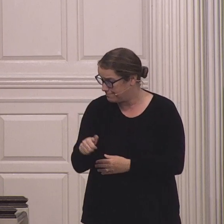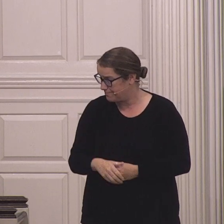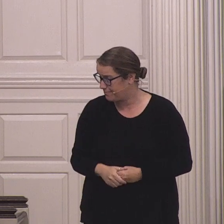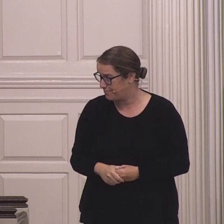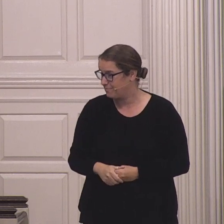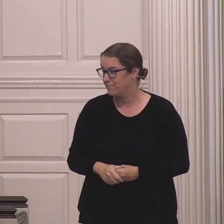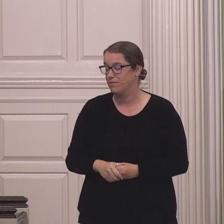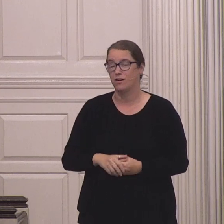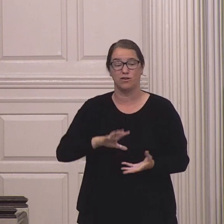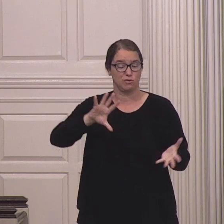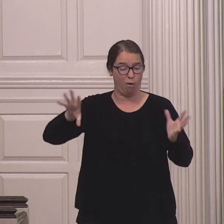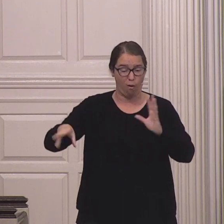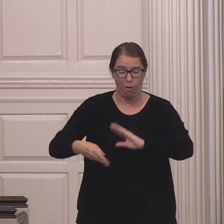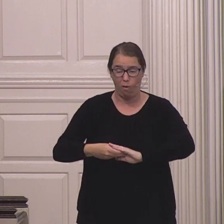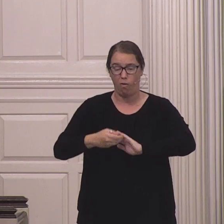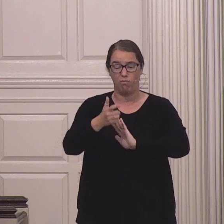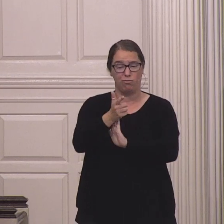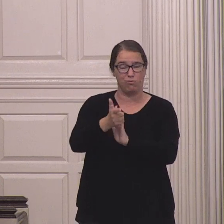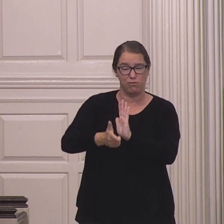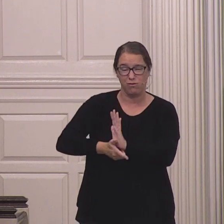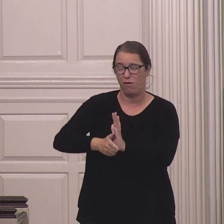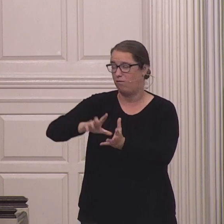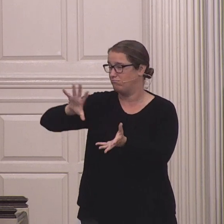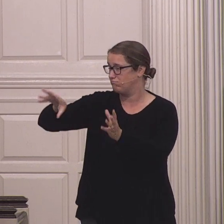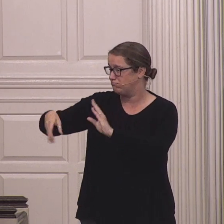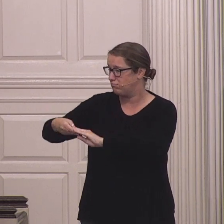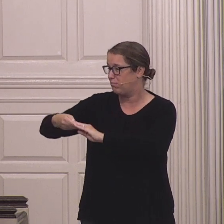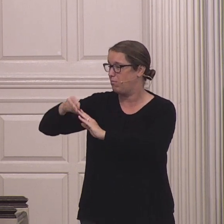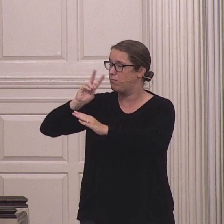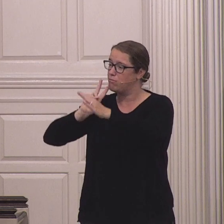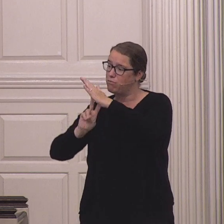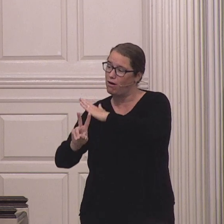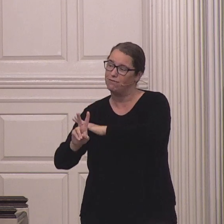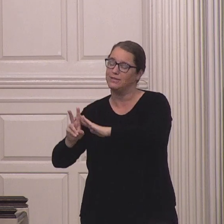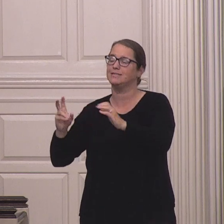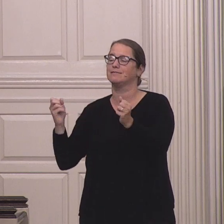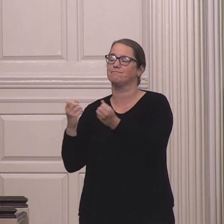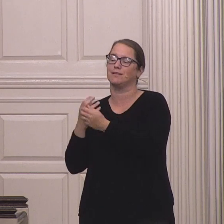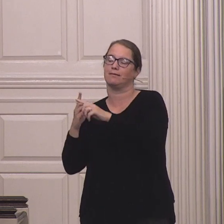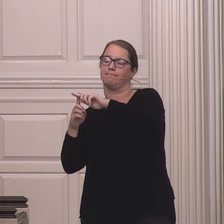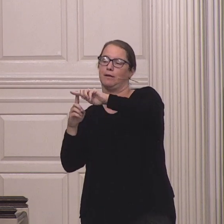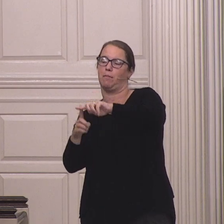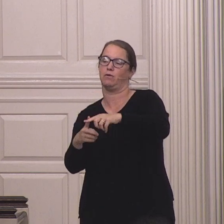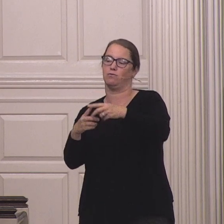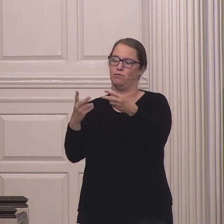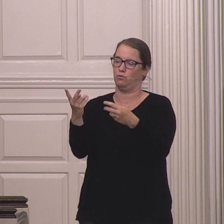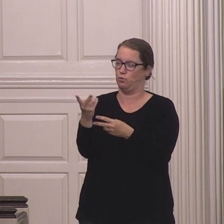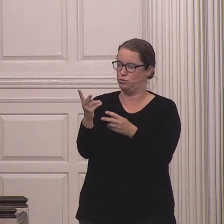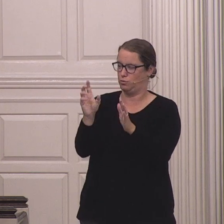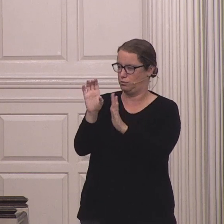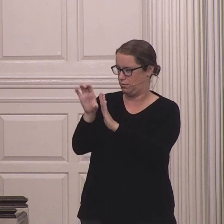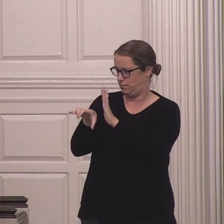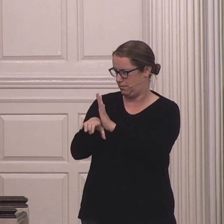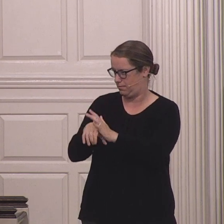The whole law and the prophets depend on these two commandments."